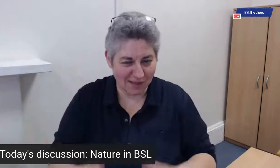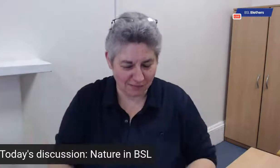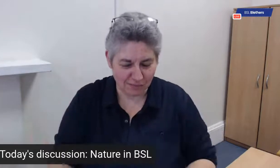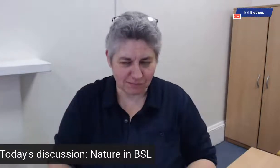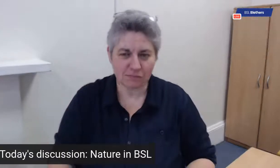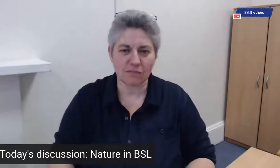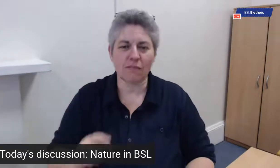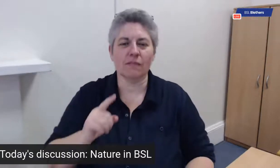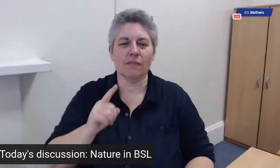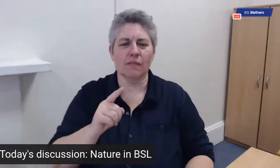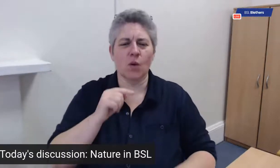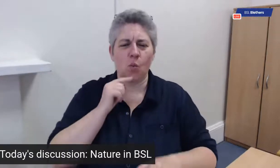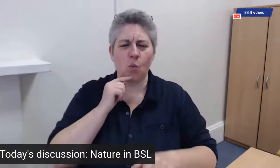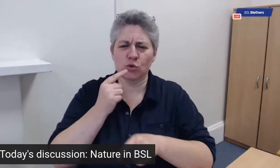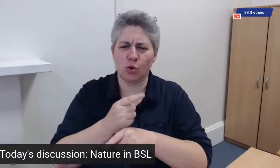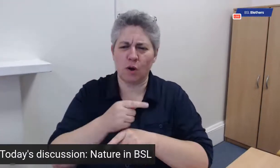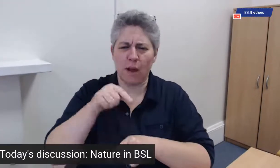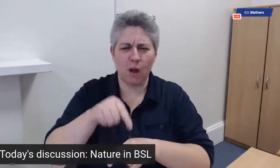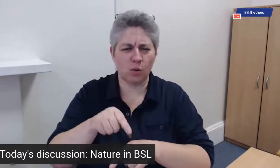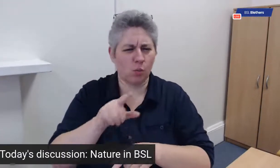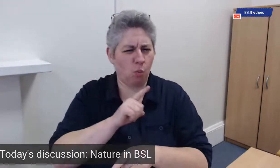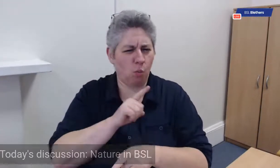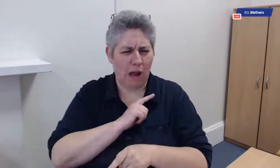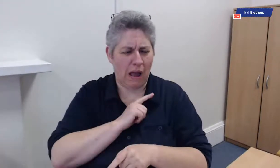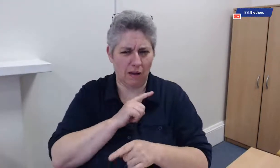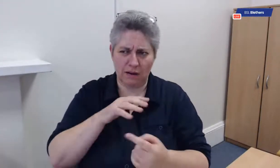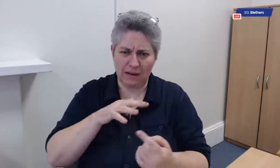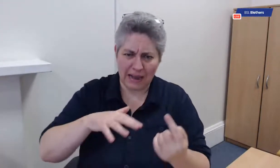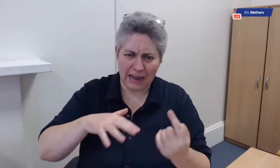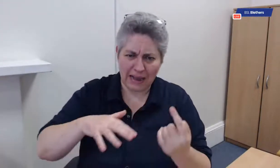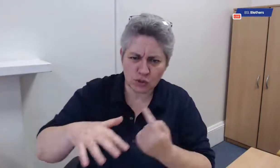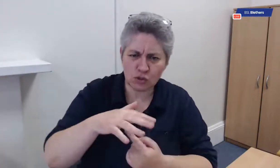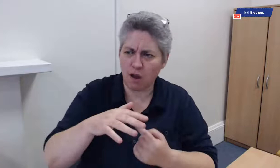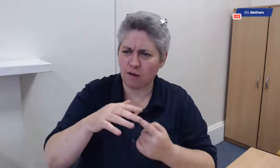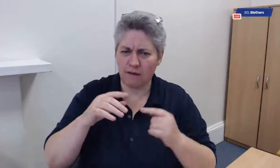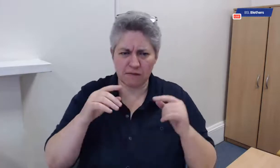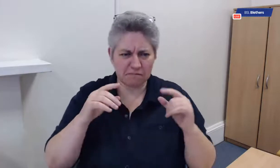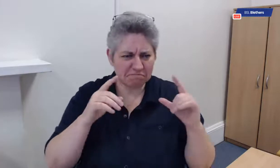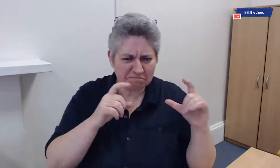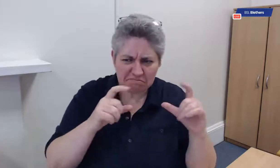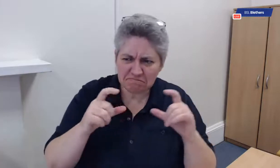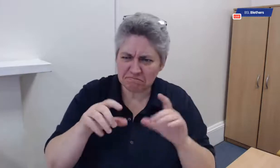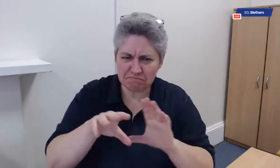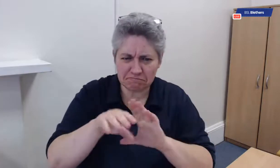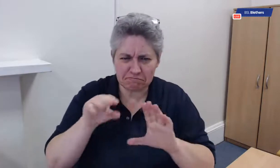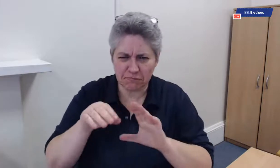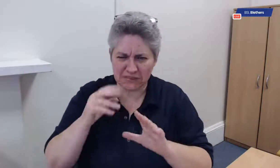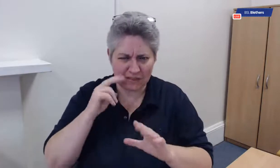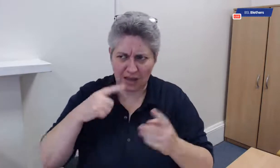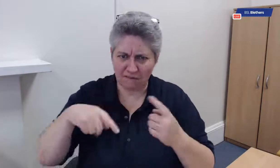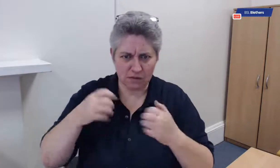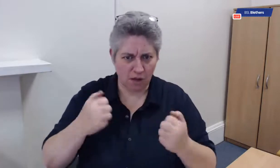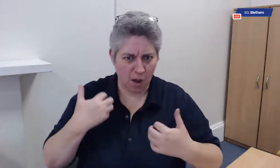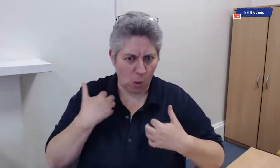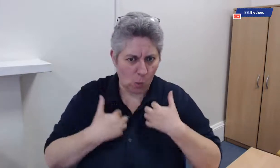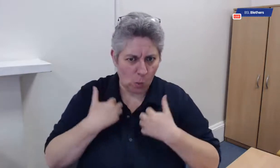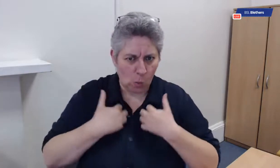an opportunity to guest today. And both our guests will be talking in their own